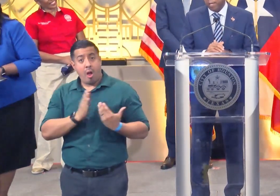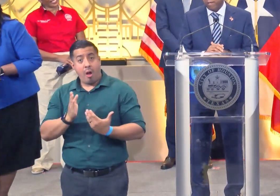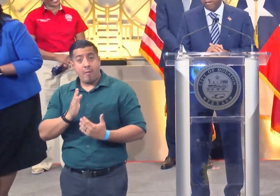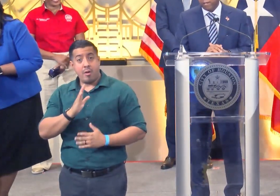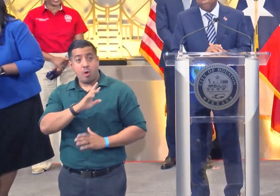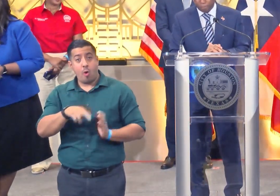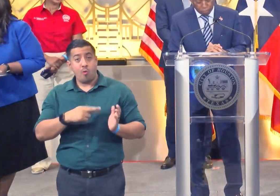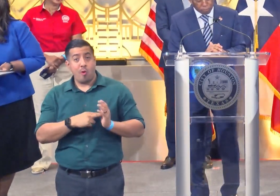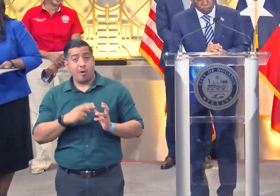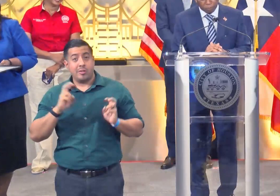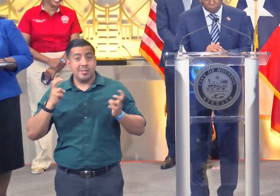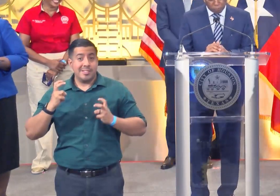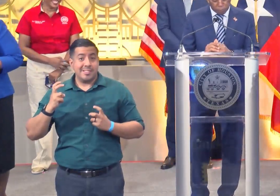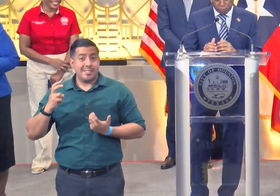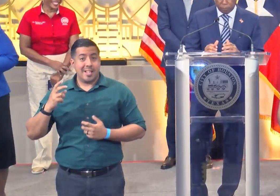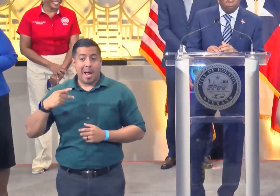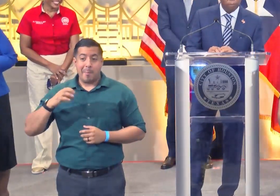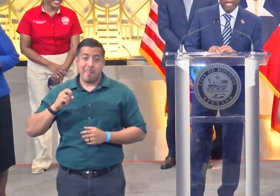Powers,